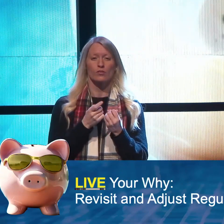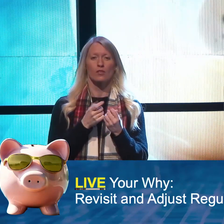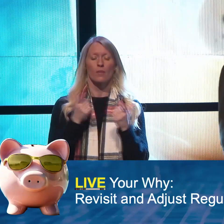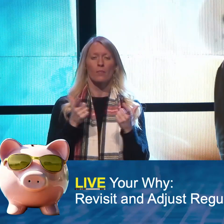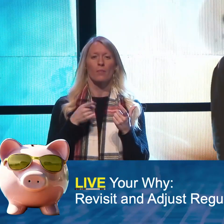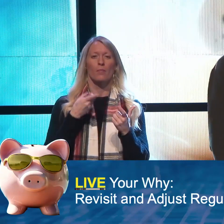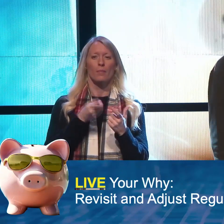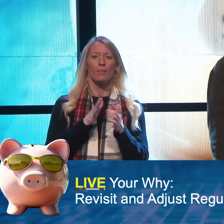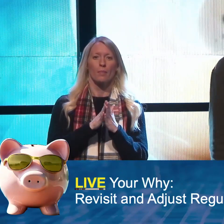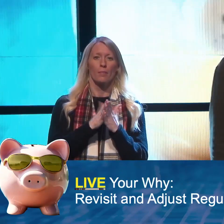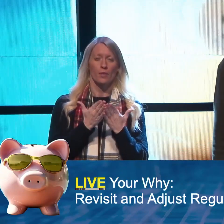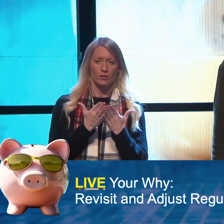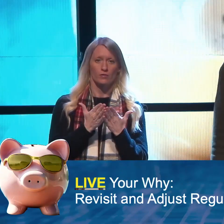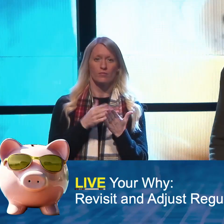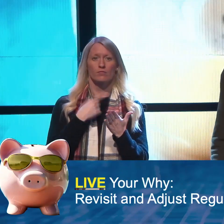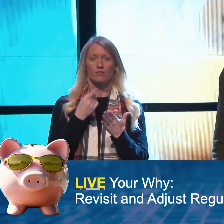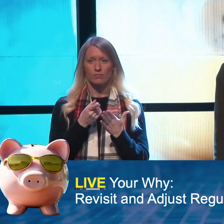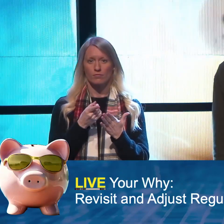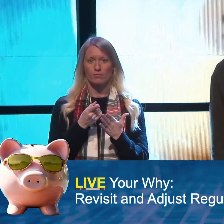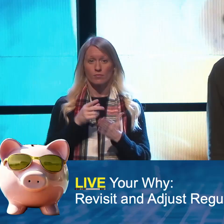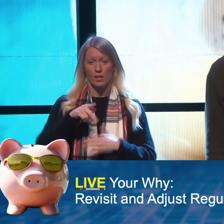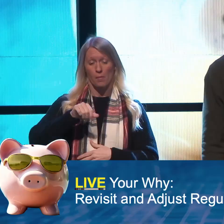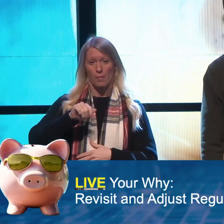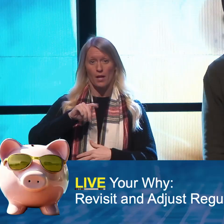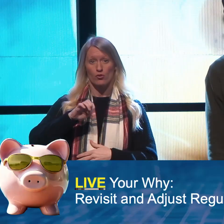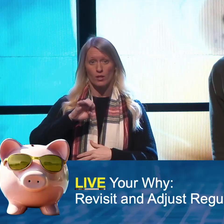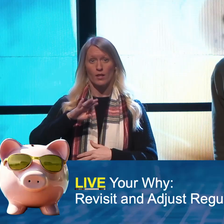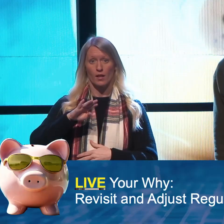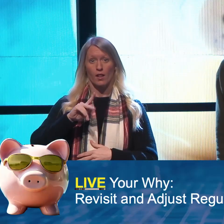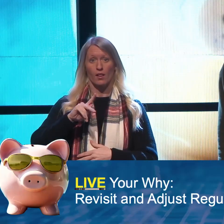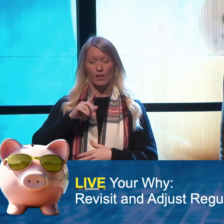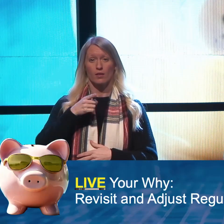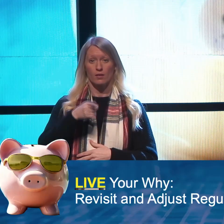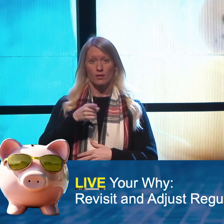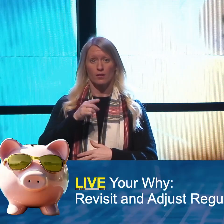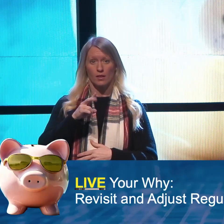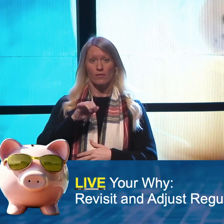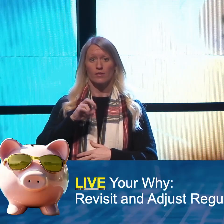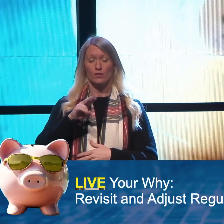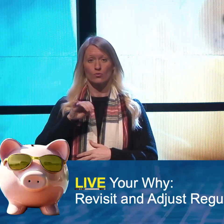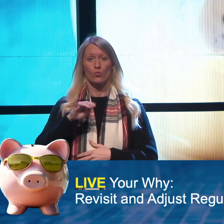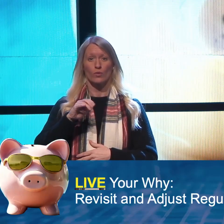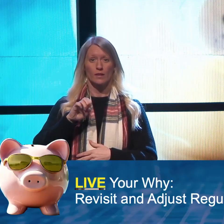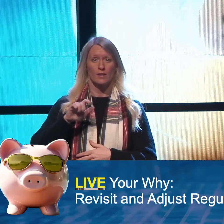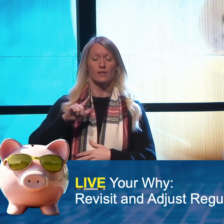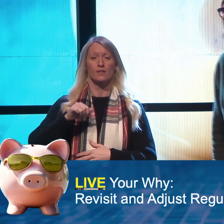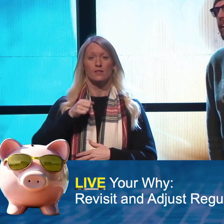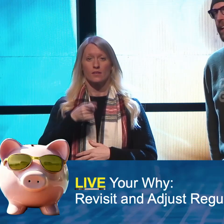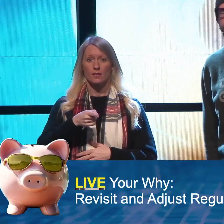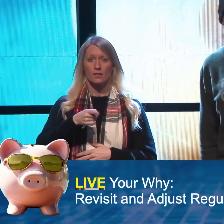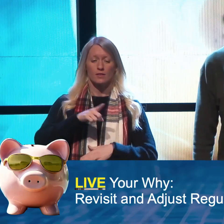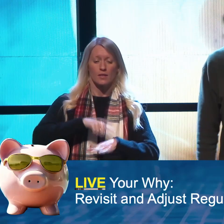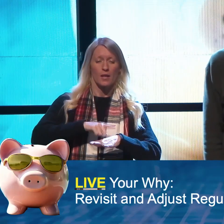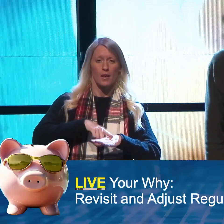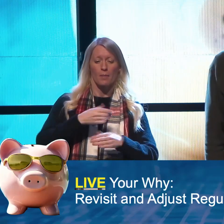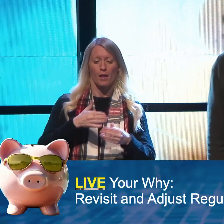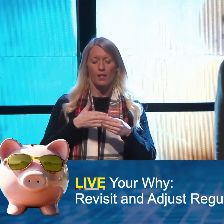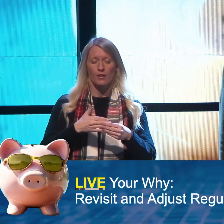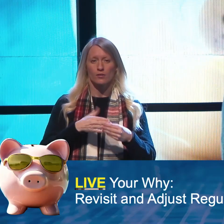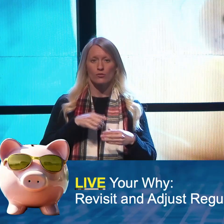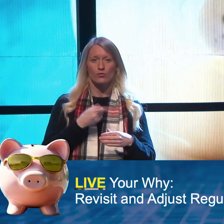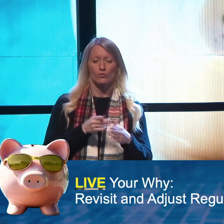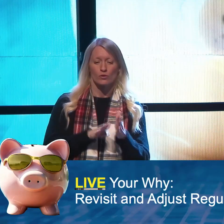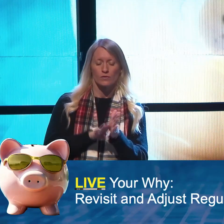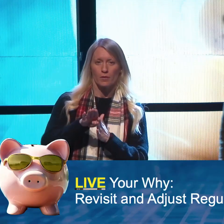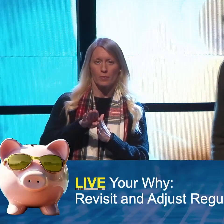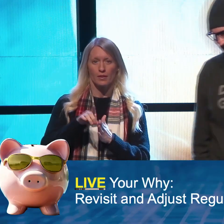Frantic Family, written by Patrick Lencioni. How many have heard of Patrick Lencioni? Anybody, right? If you've spent time in like leadership development, he's like the Dave Ramsey